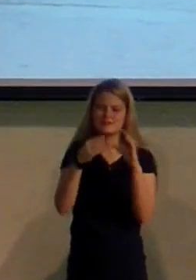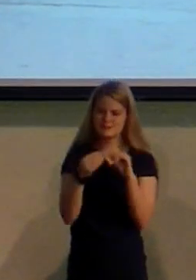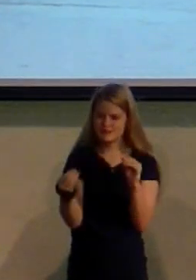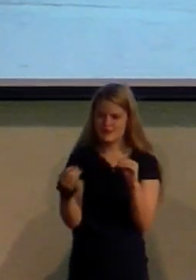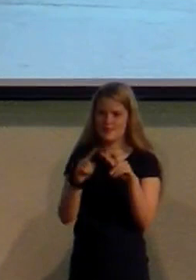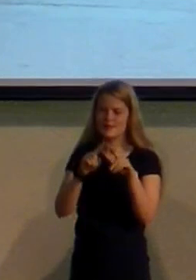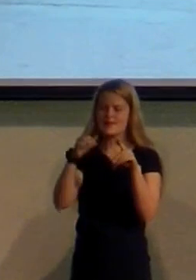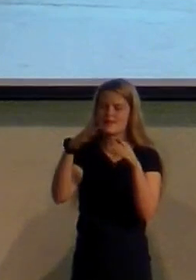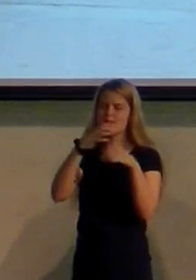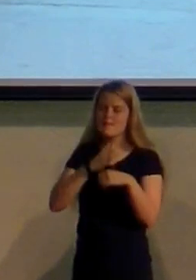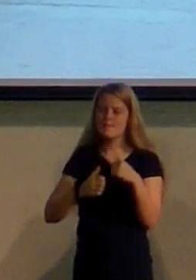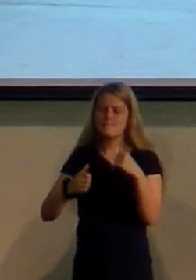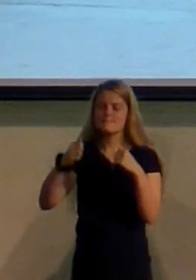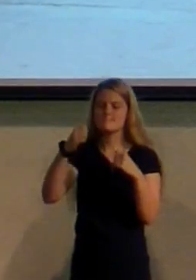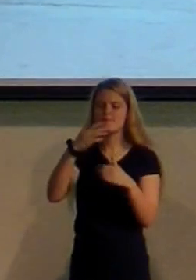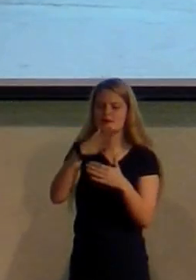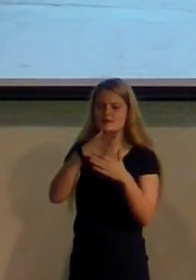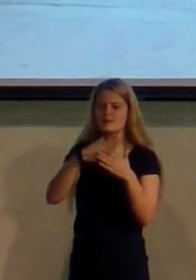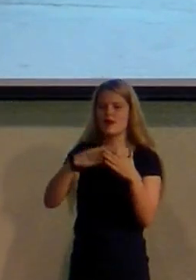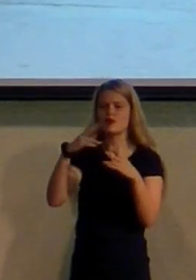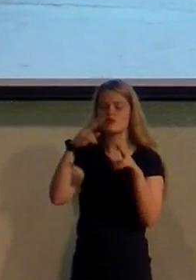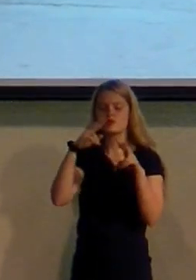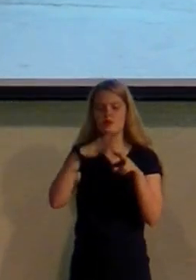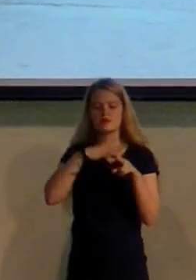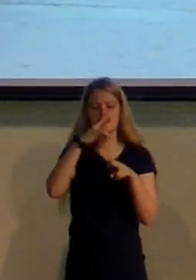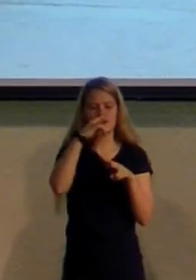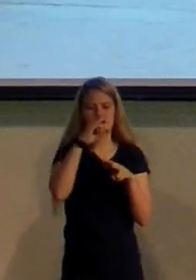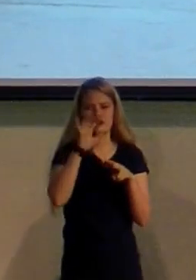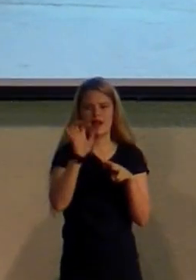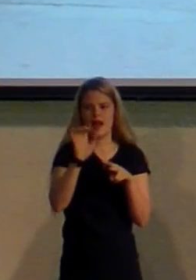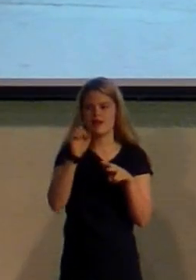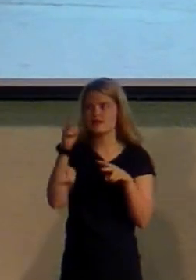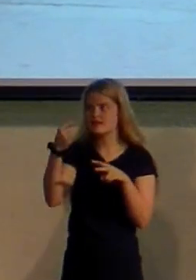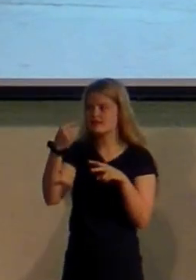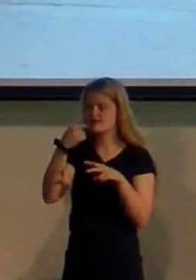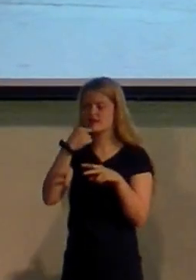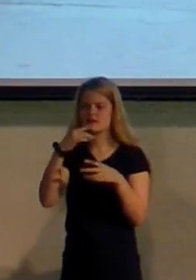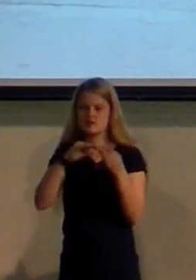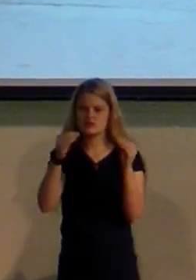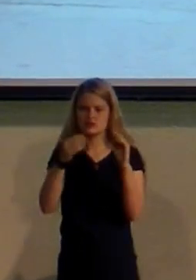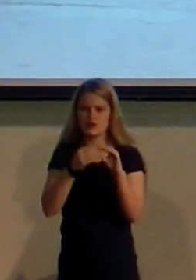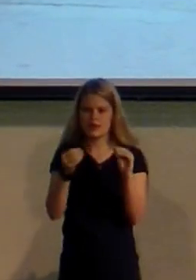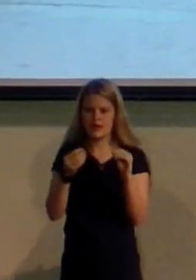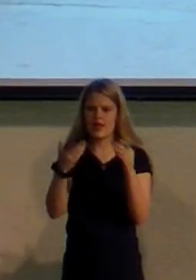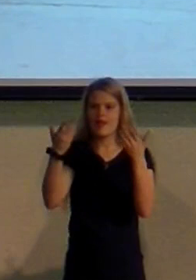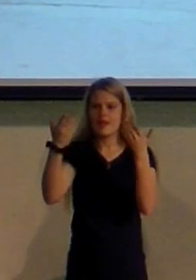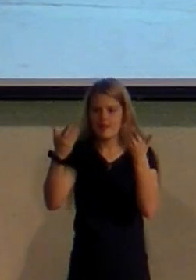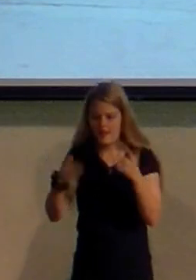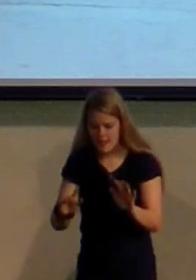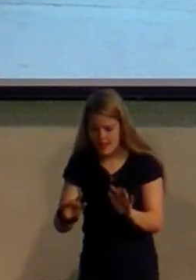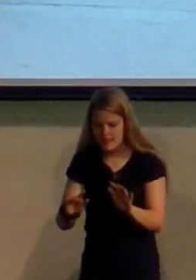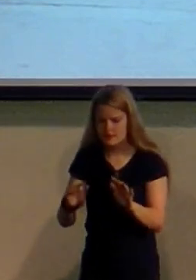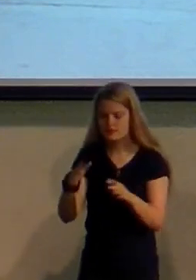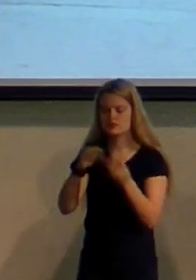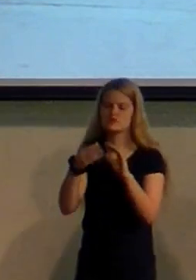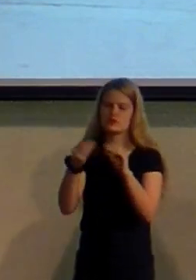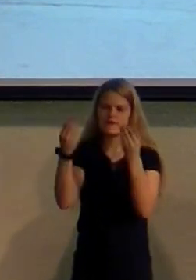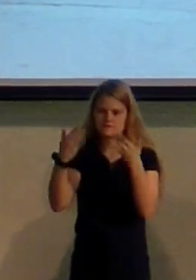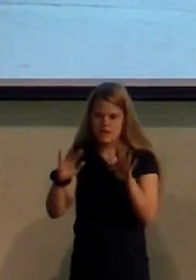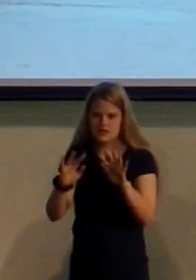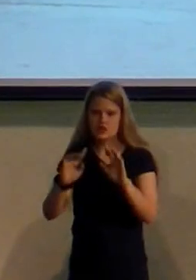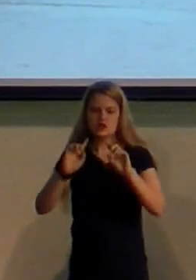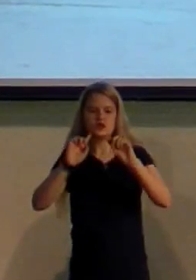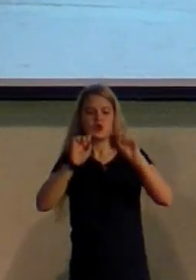kids as Wayne told the story. And then they would hurry away to go tell their friends the stories